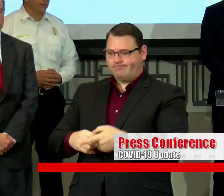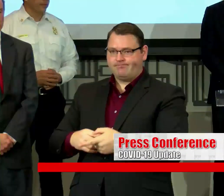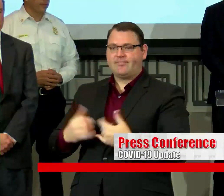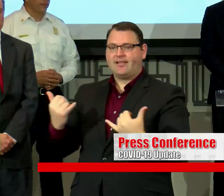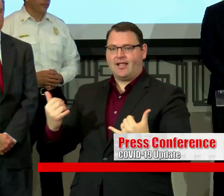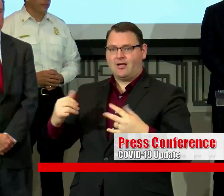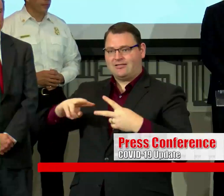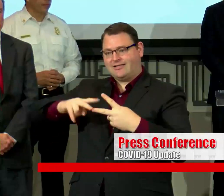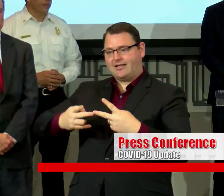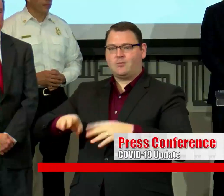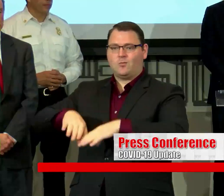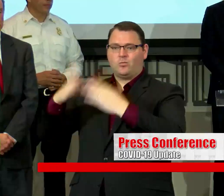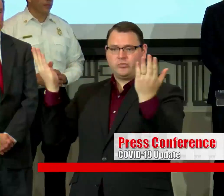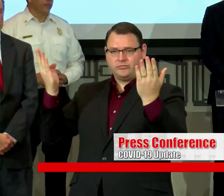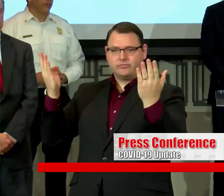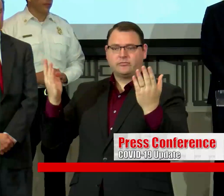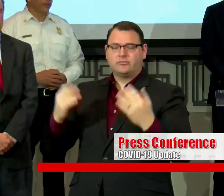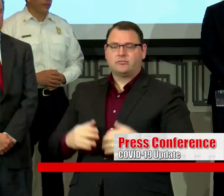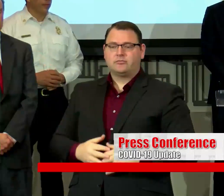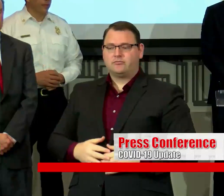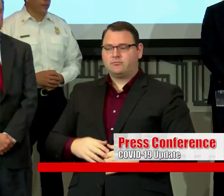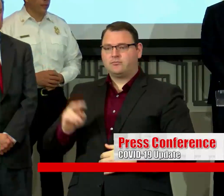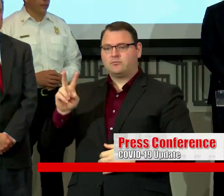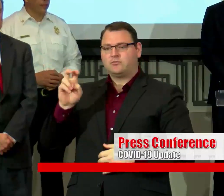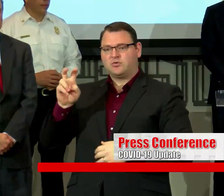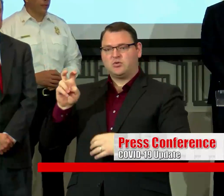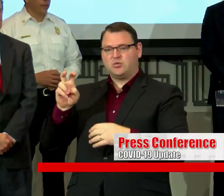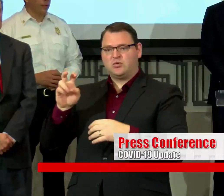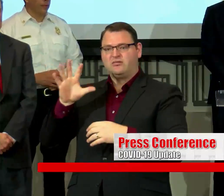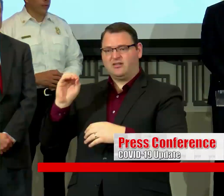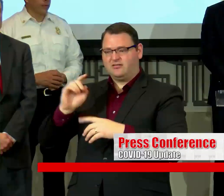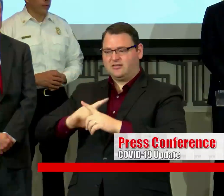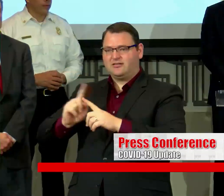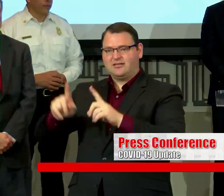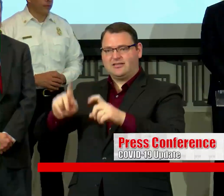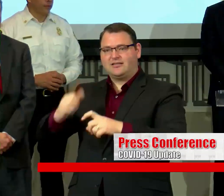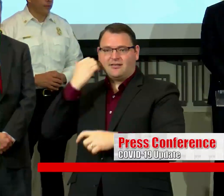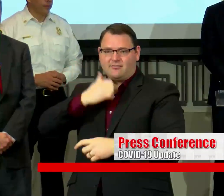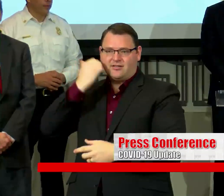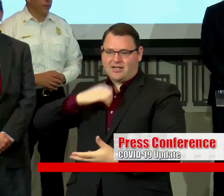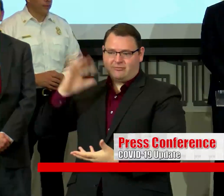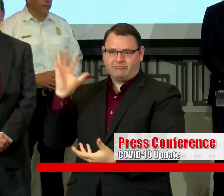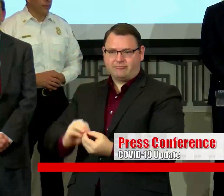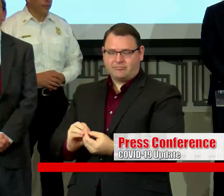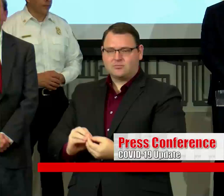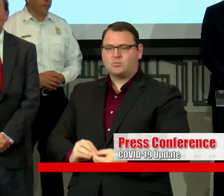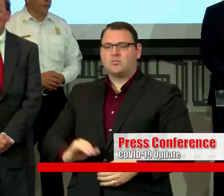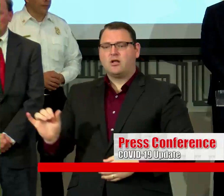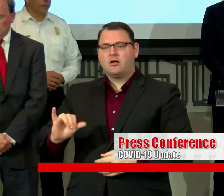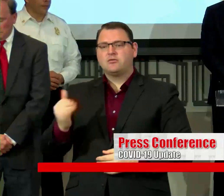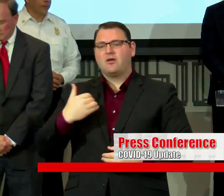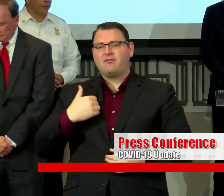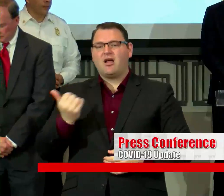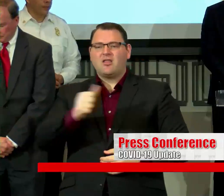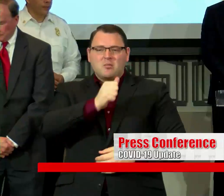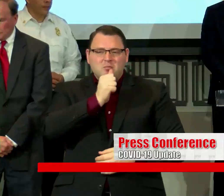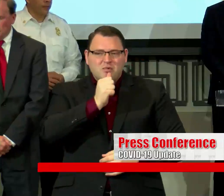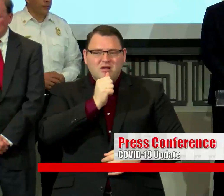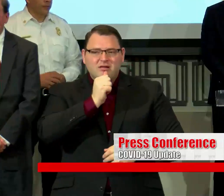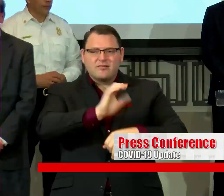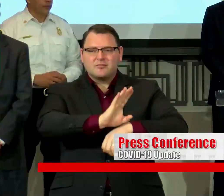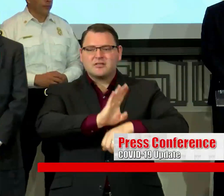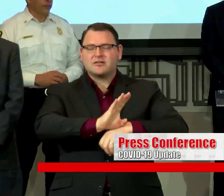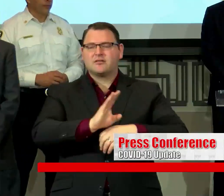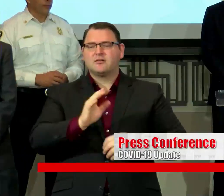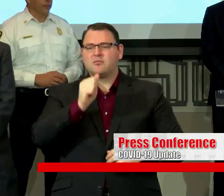there's other testing that's taking place in the city of Houston with other either nonprofits or private medical services that's